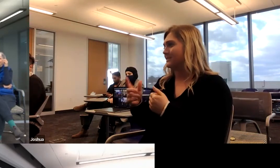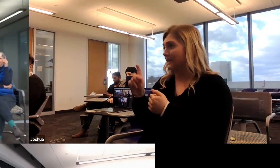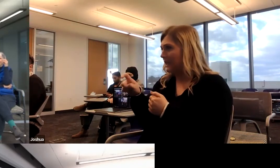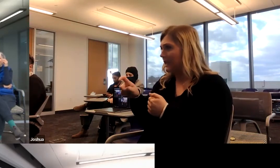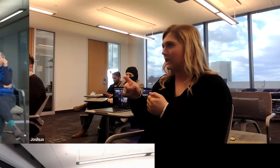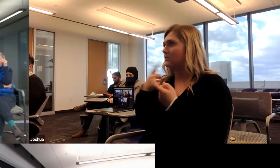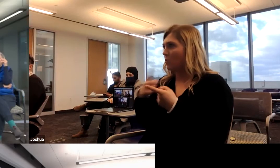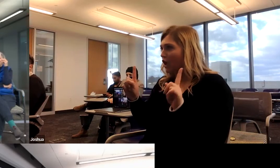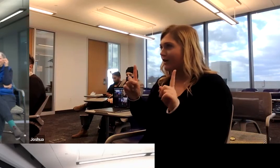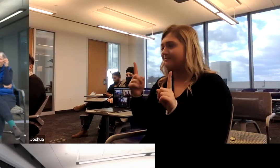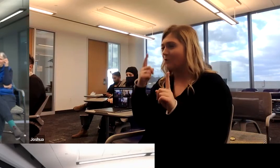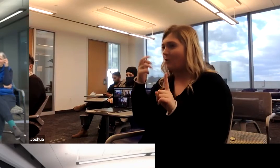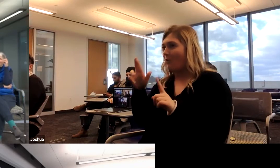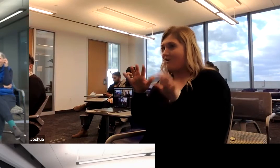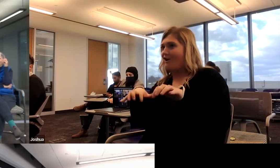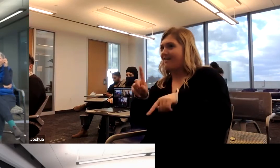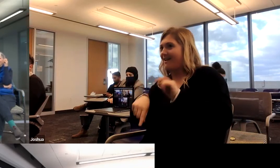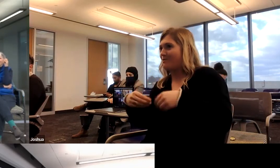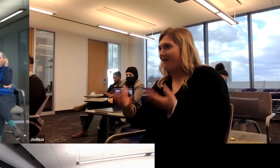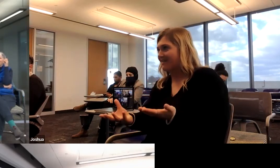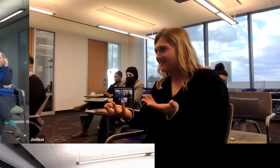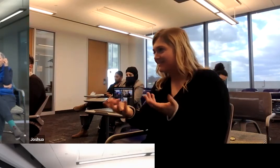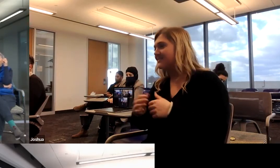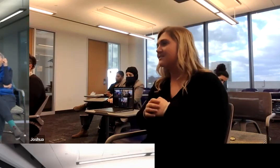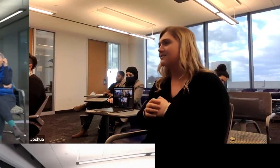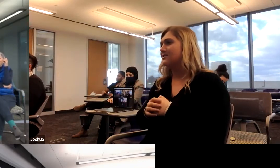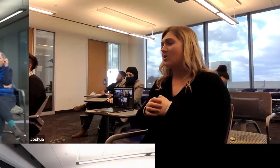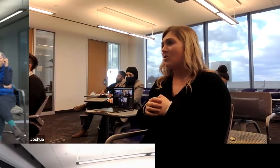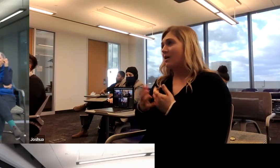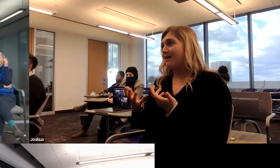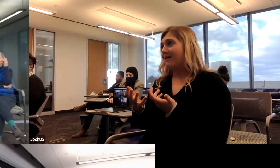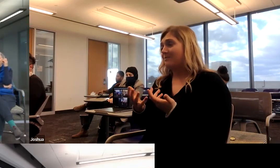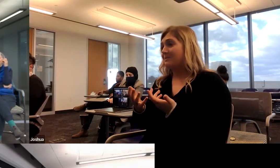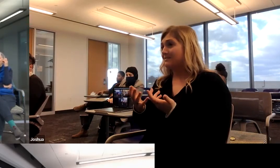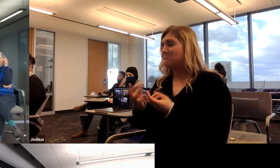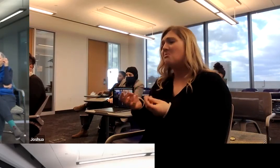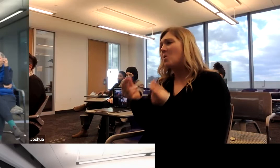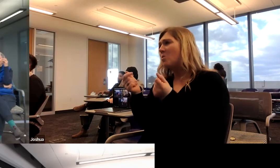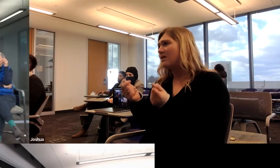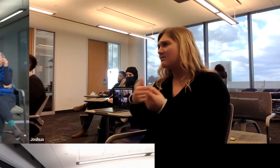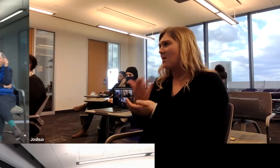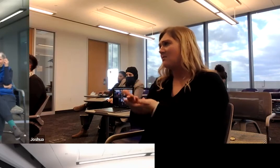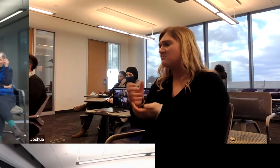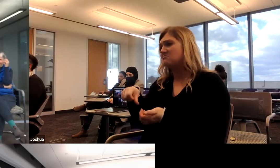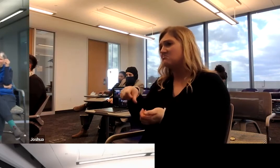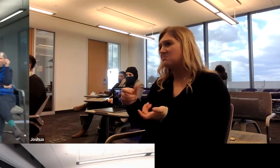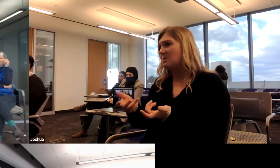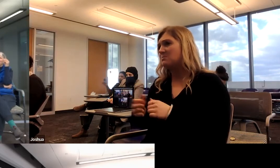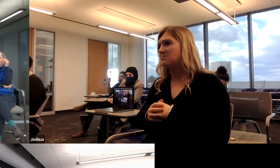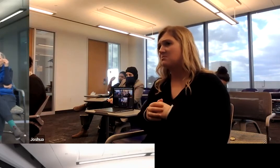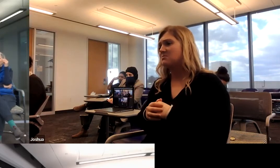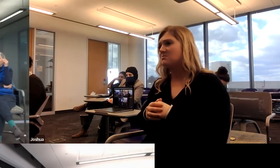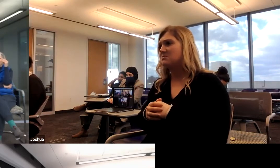need that to be able to provide cart. So it took, they were there pretty quickly. So